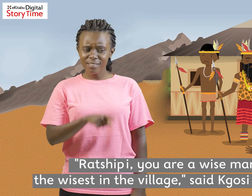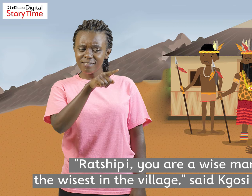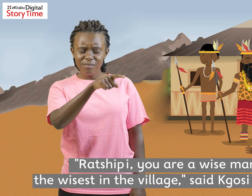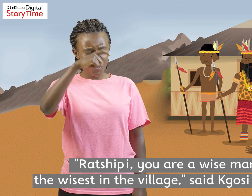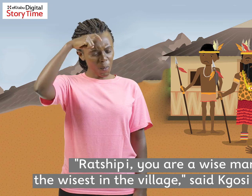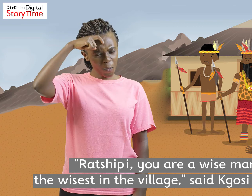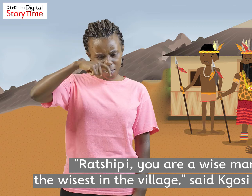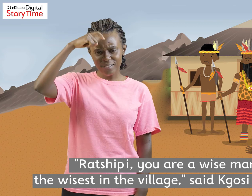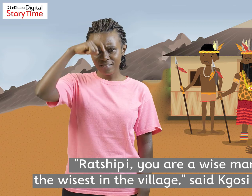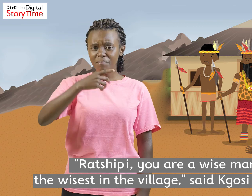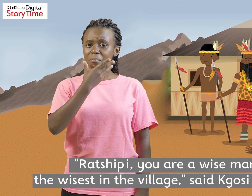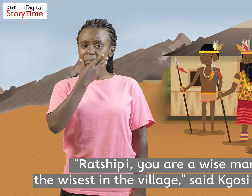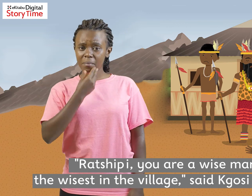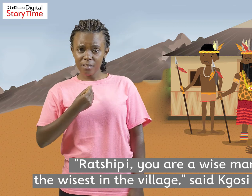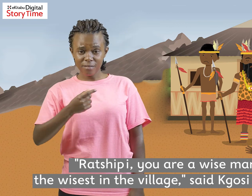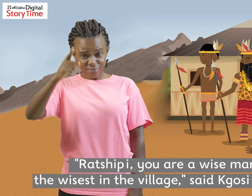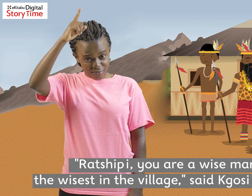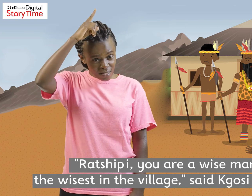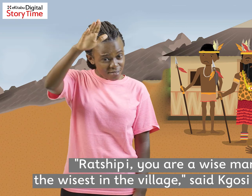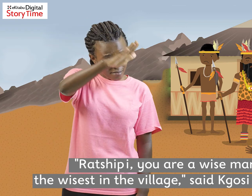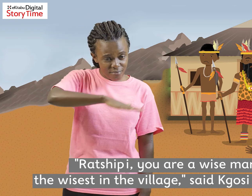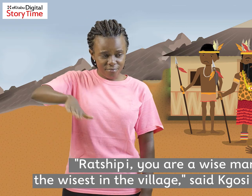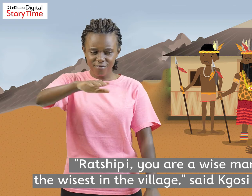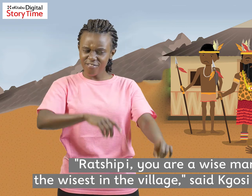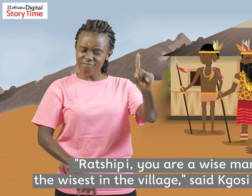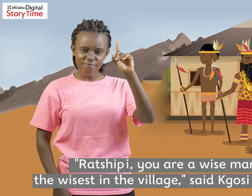man, the wisest in the village," said Gosi Mongale.